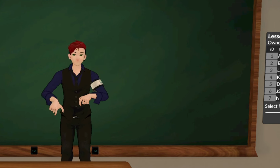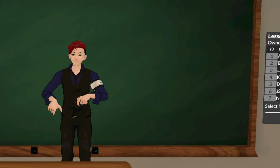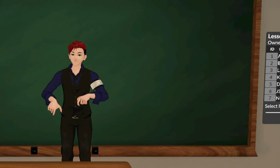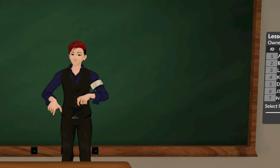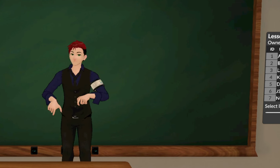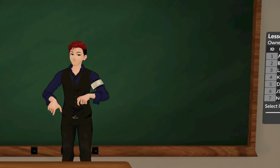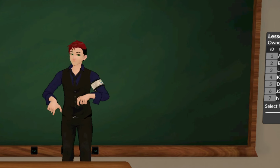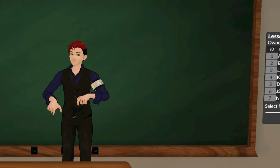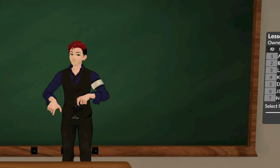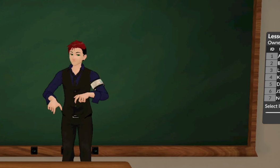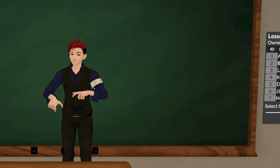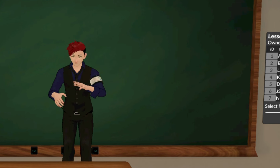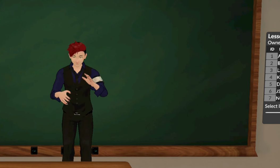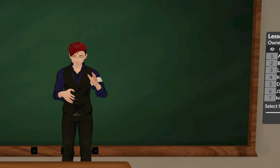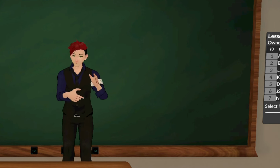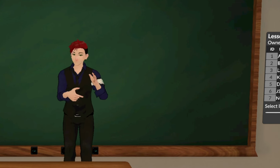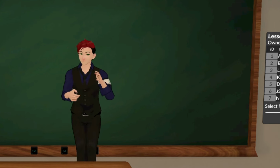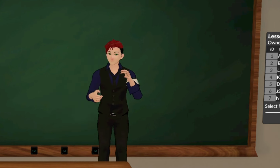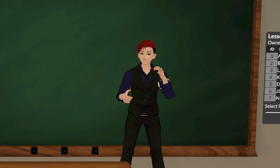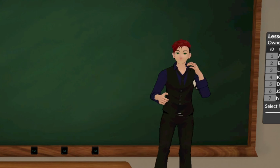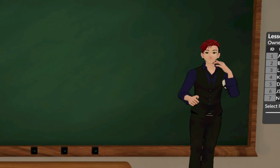Yeah, I have no idea. No.